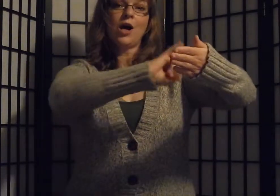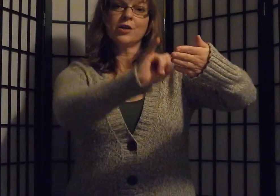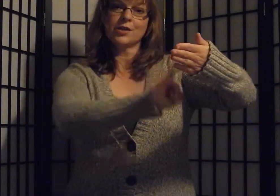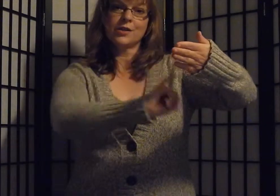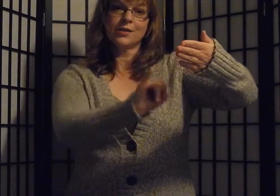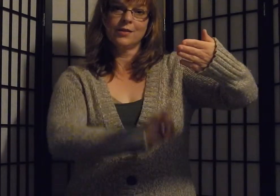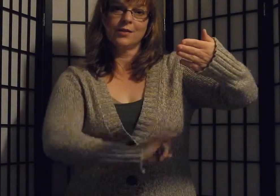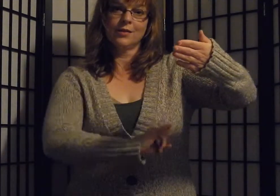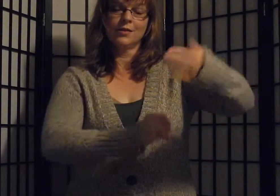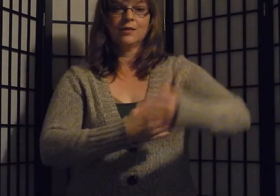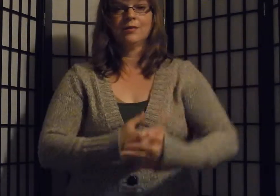art,